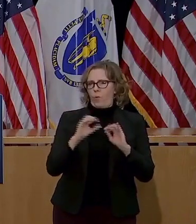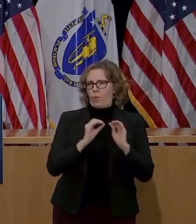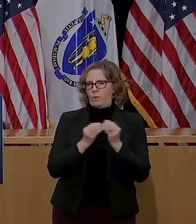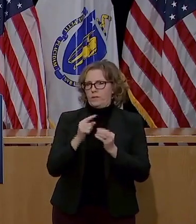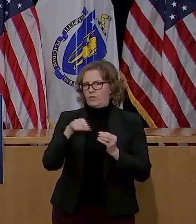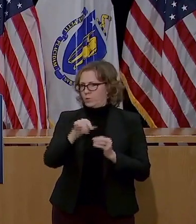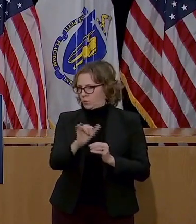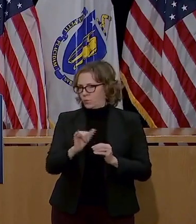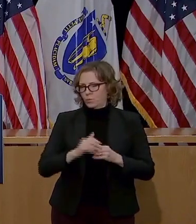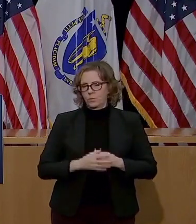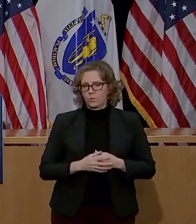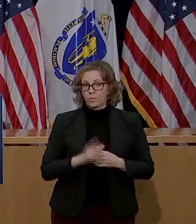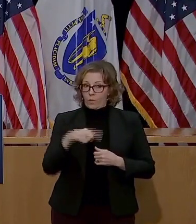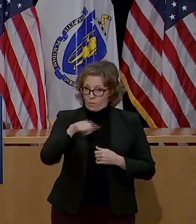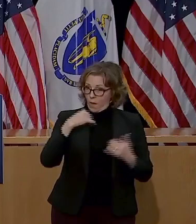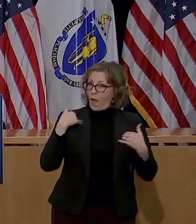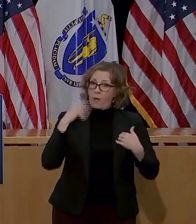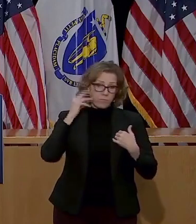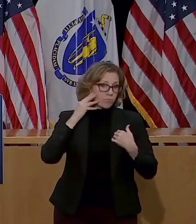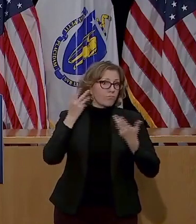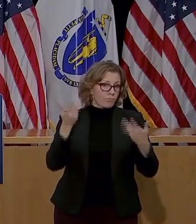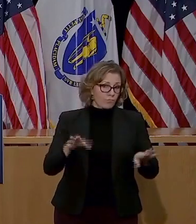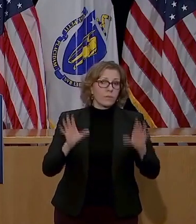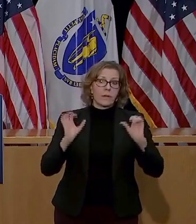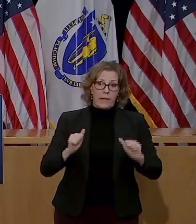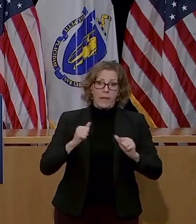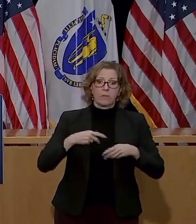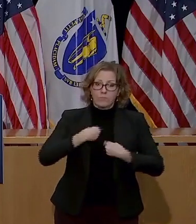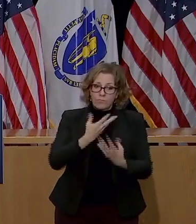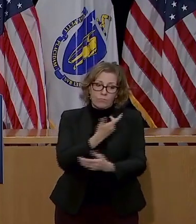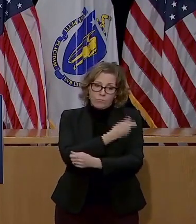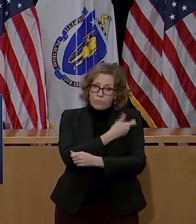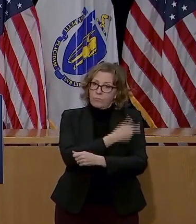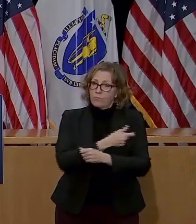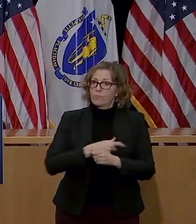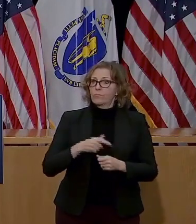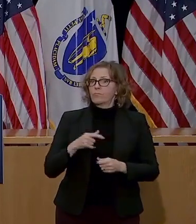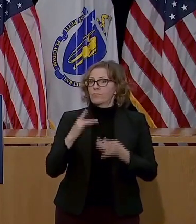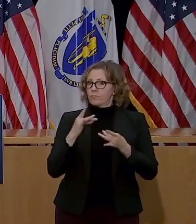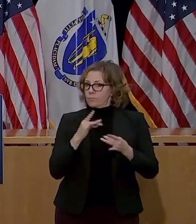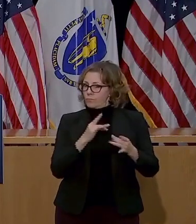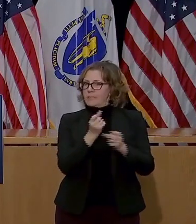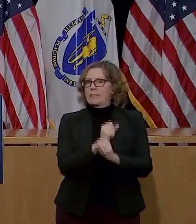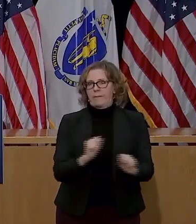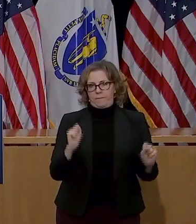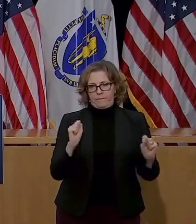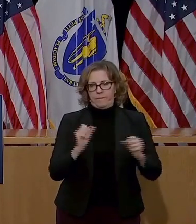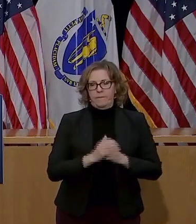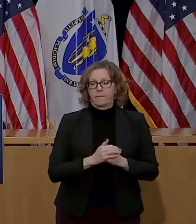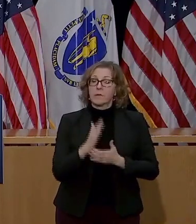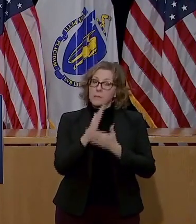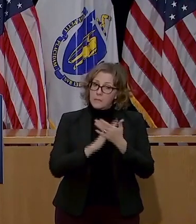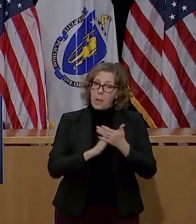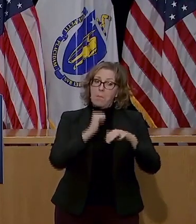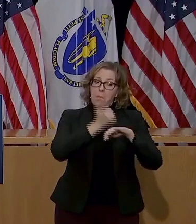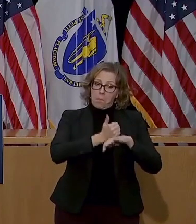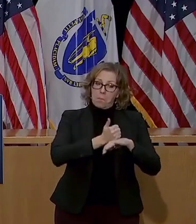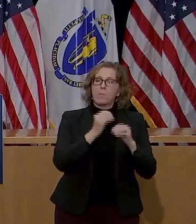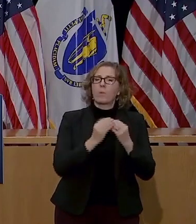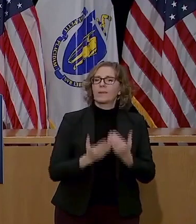have experience administering vaccines efficiently and safely. Some of these sites are more convenient for harder to